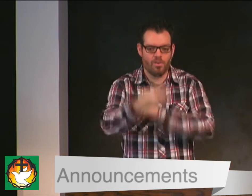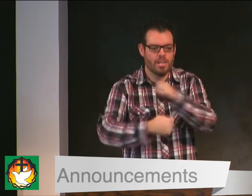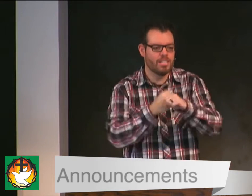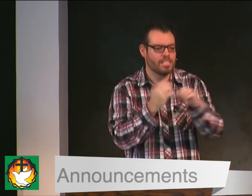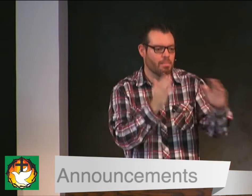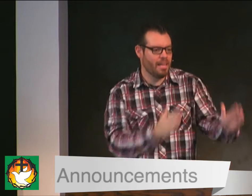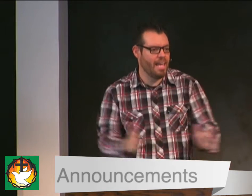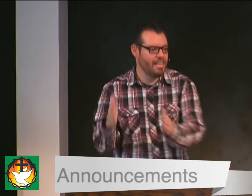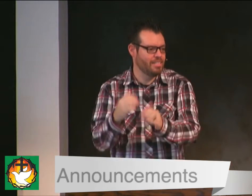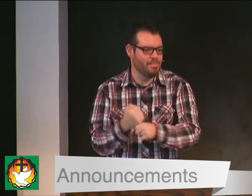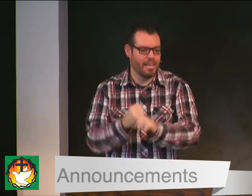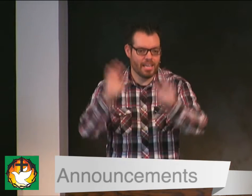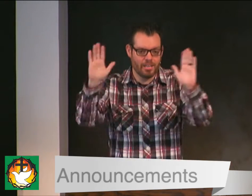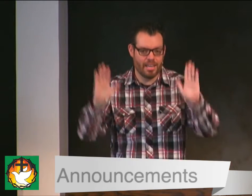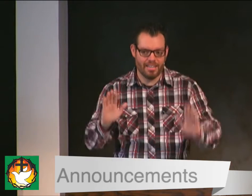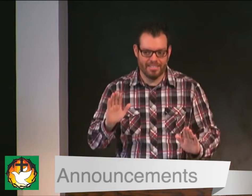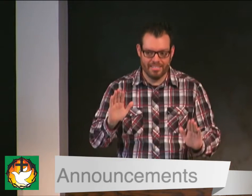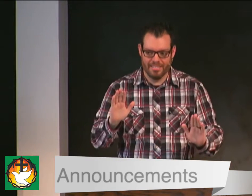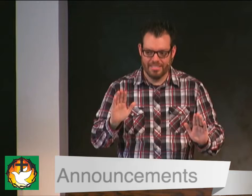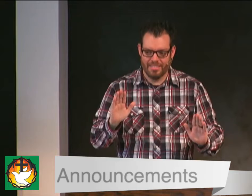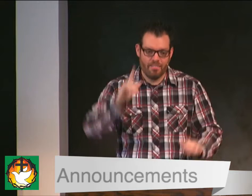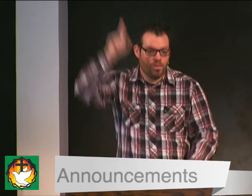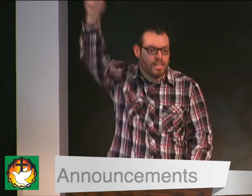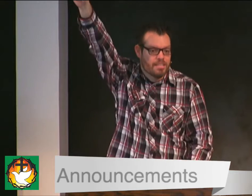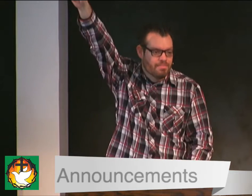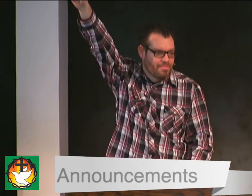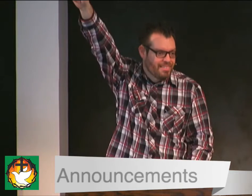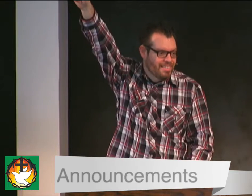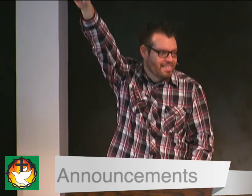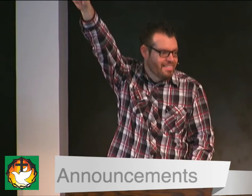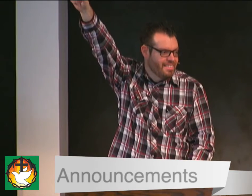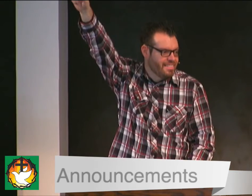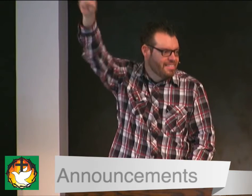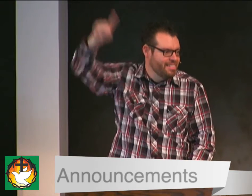we have 4 years to plan to make it great for him.